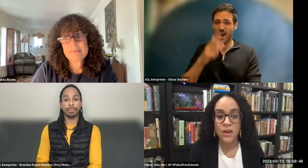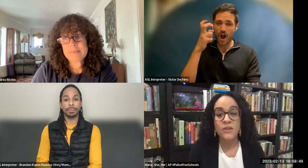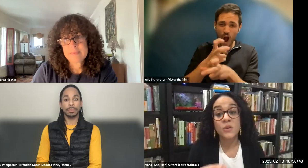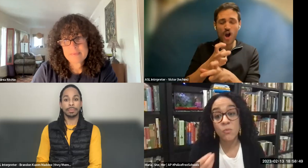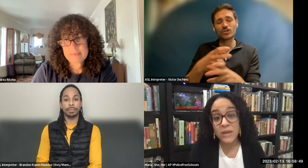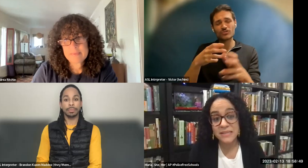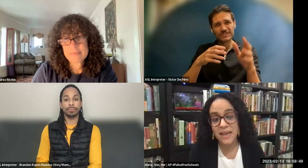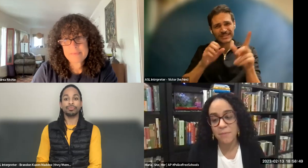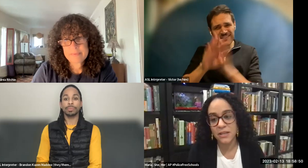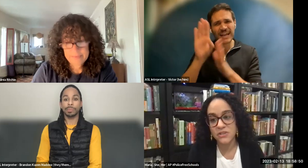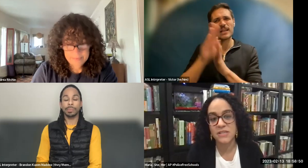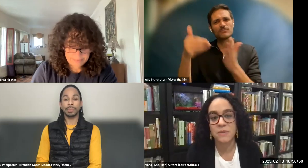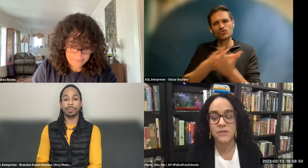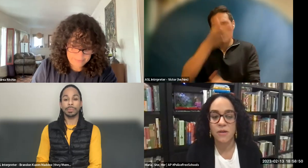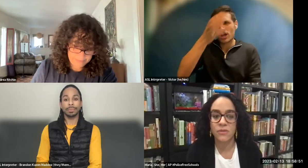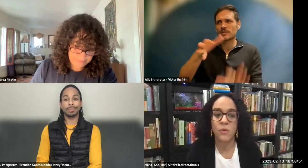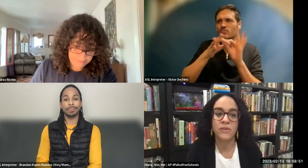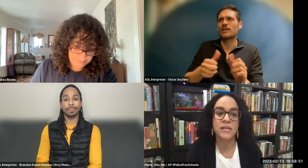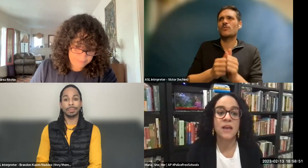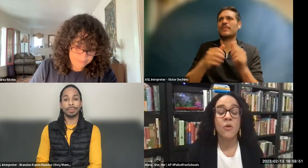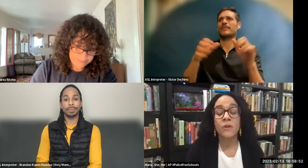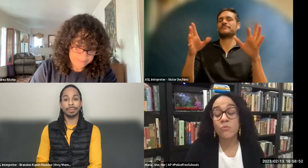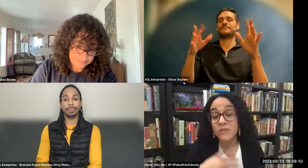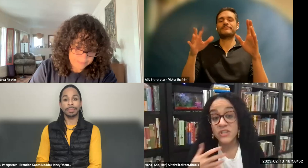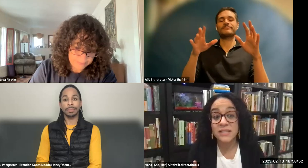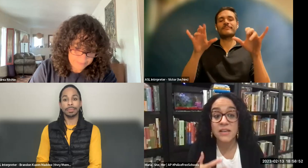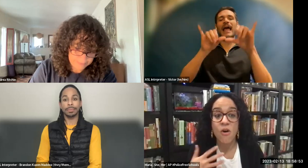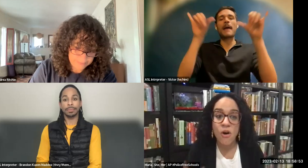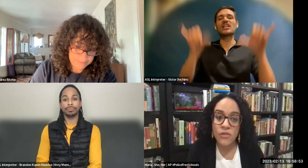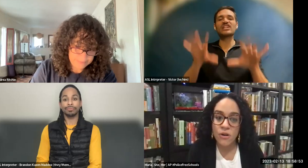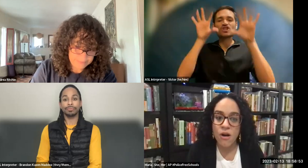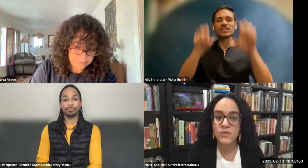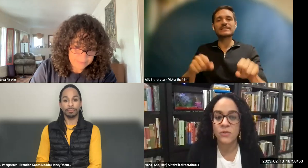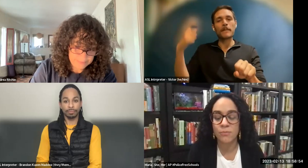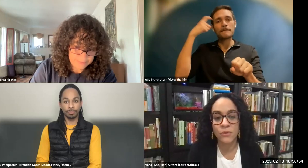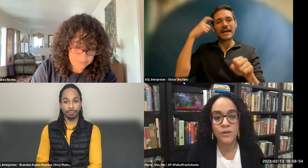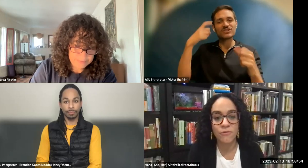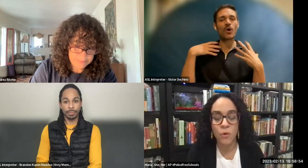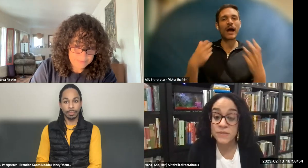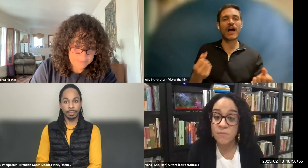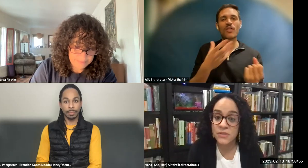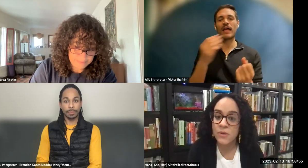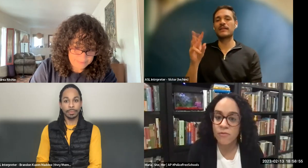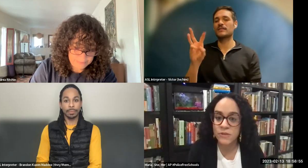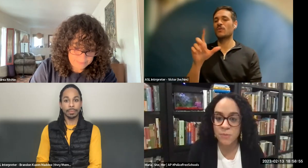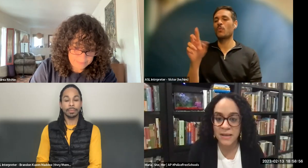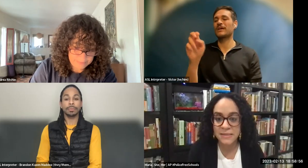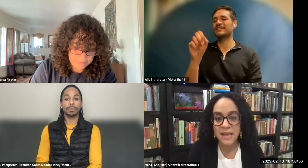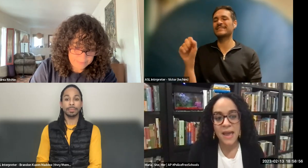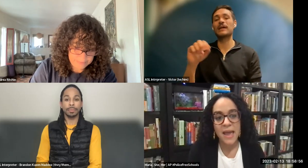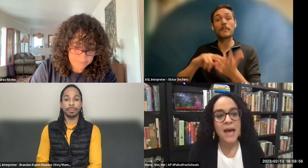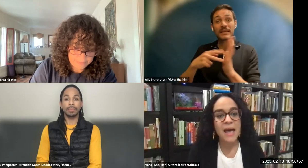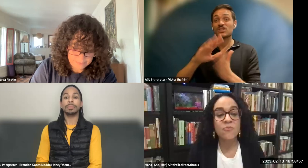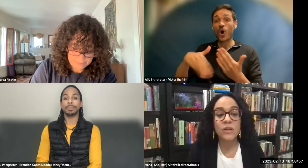schools. So when we say abolitionist mental health and wellness, we're rejecting all the carceral and punitive forms of mental health